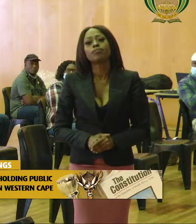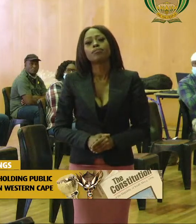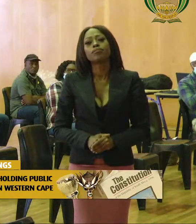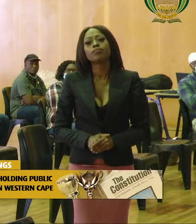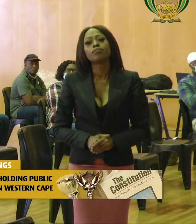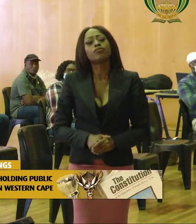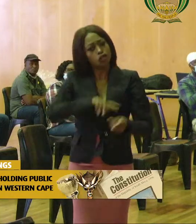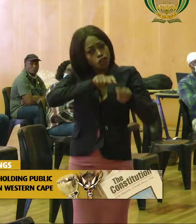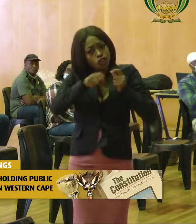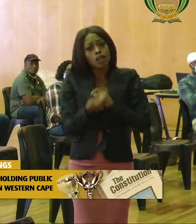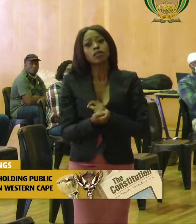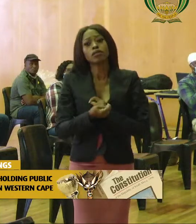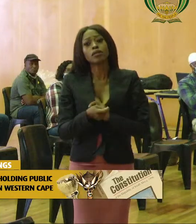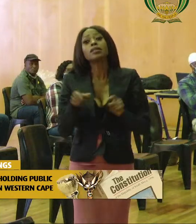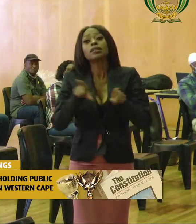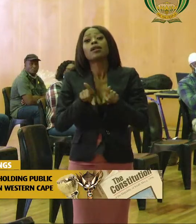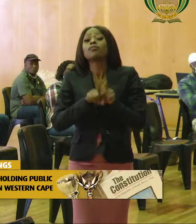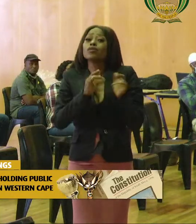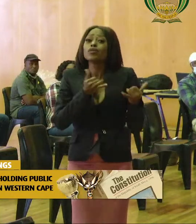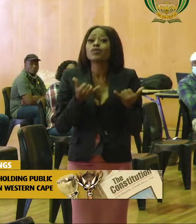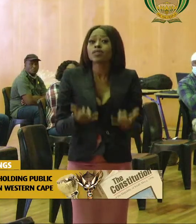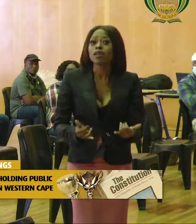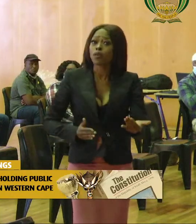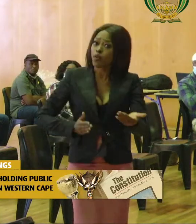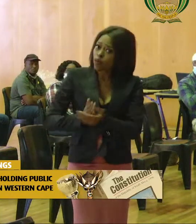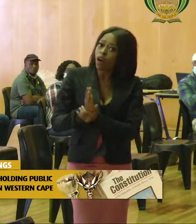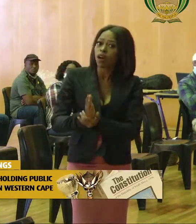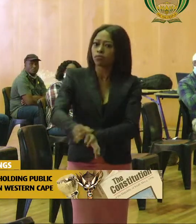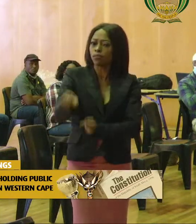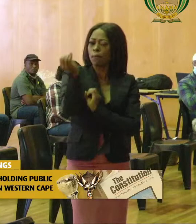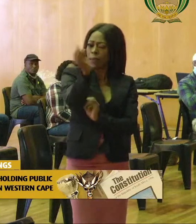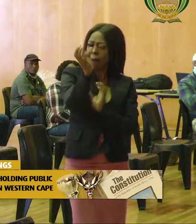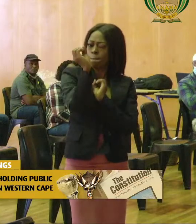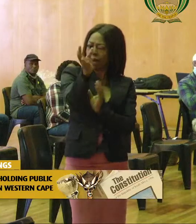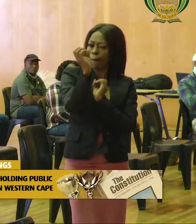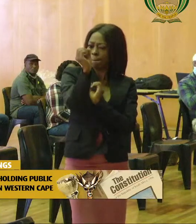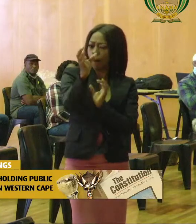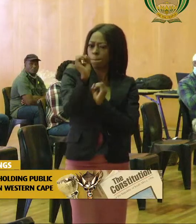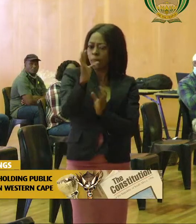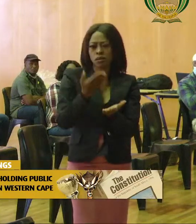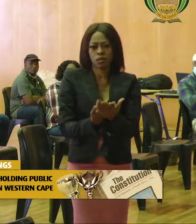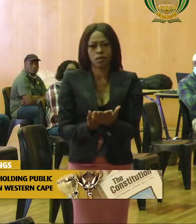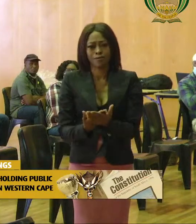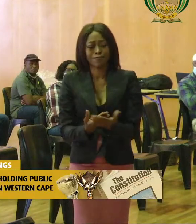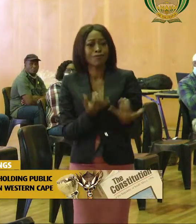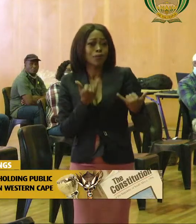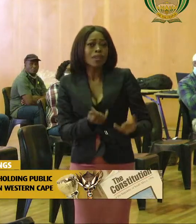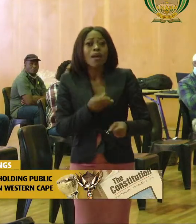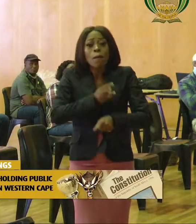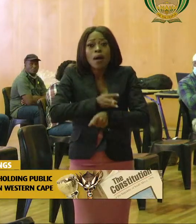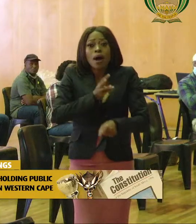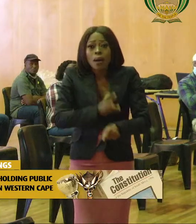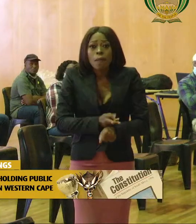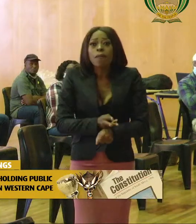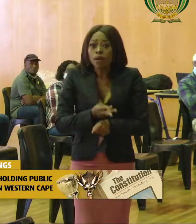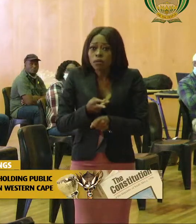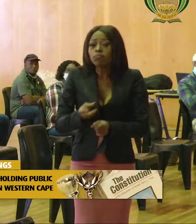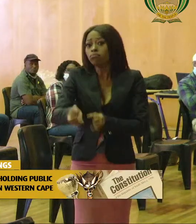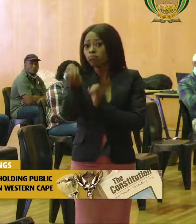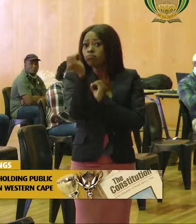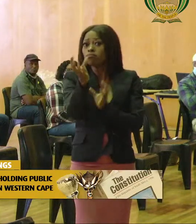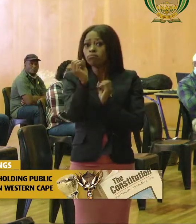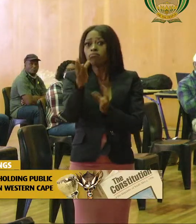wenza utshintsho. Namhlanje sinelungelo lokuthetha. Namhlanje umama unelungelo